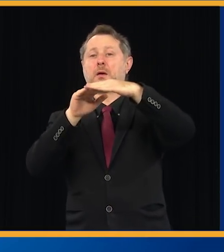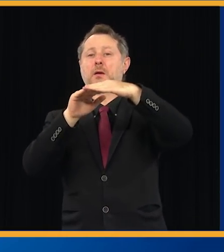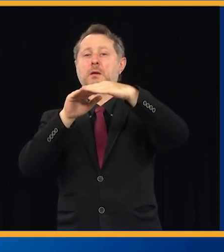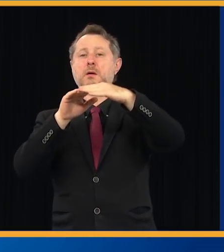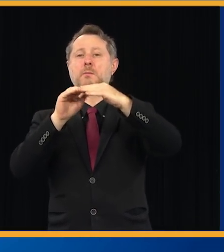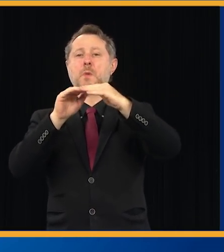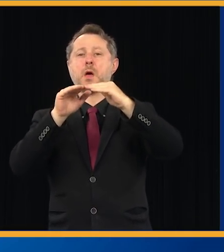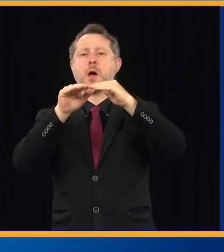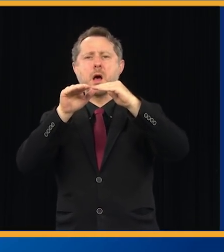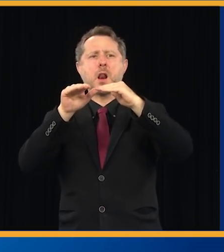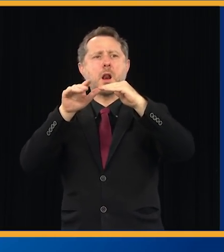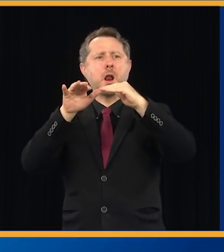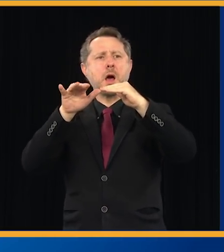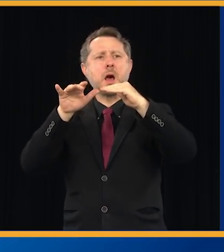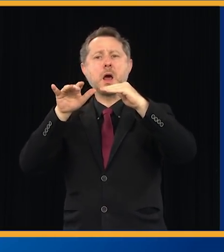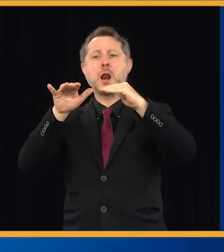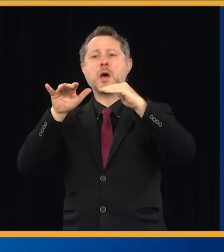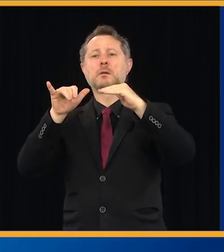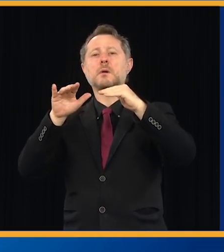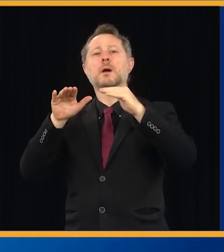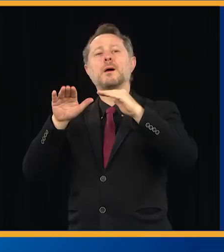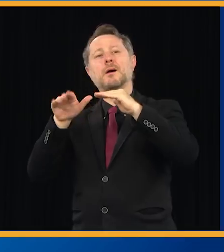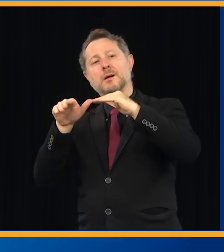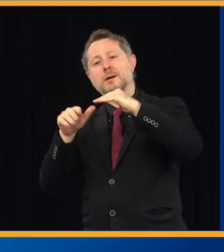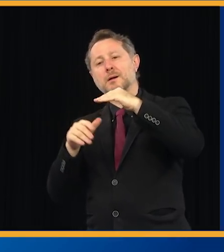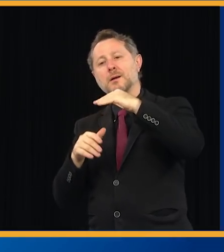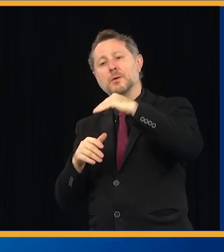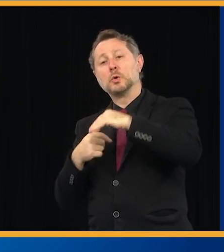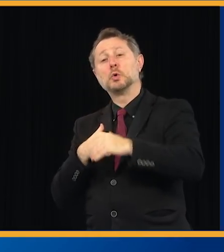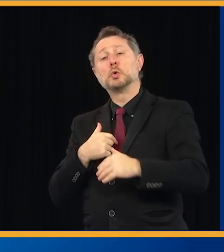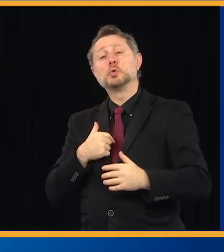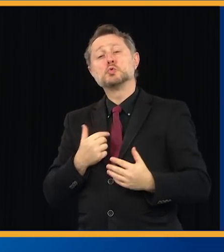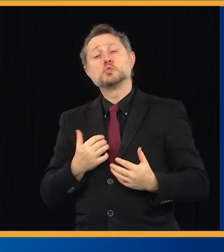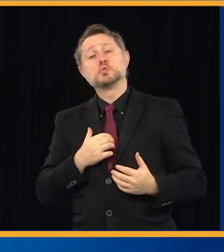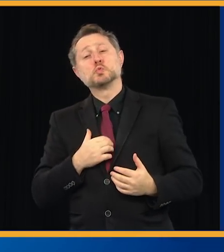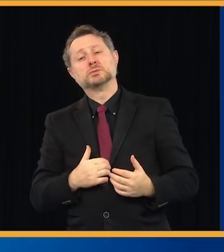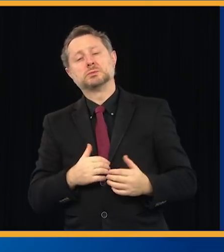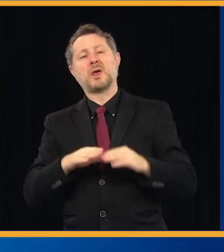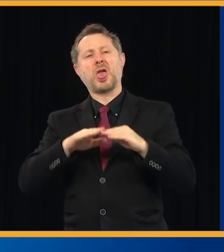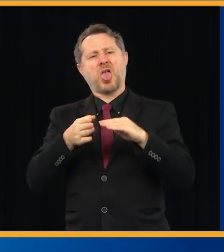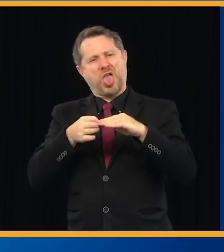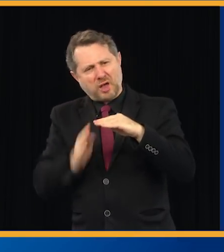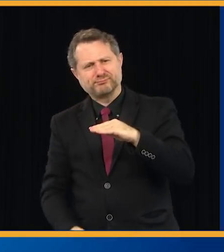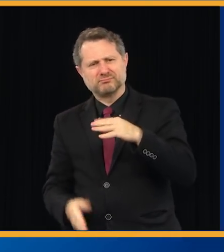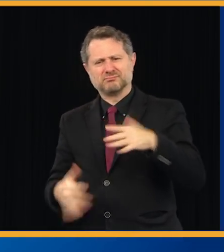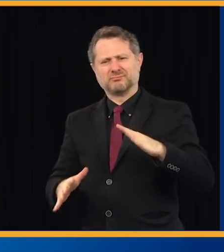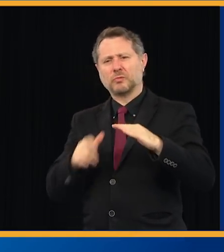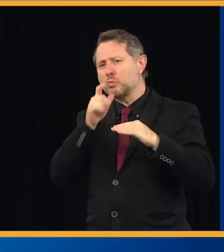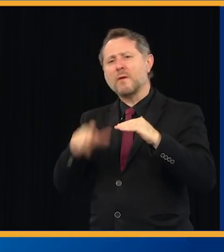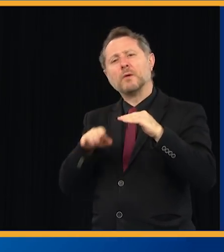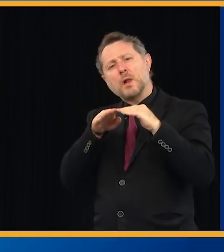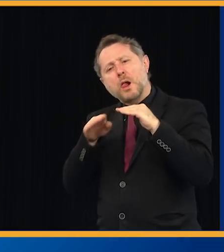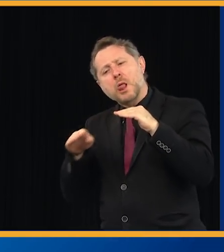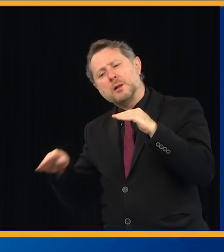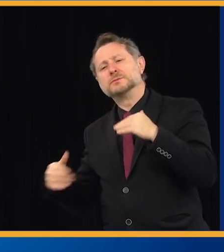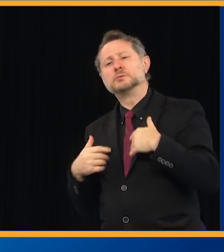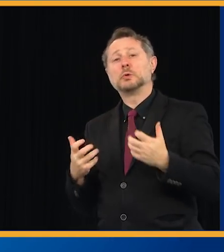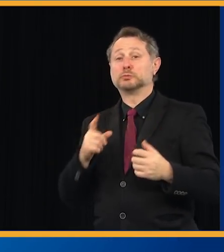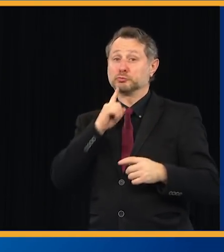gradually decline. We would have liked to see a steeper, faster decline, but this is where we are, and it's